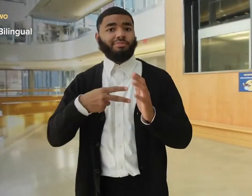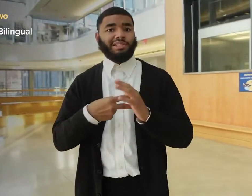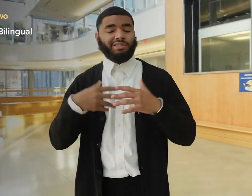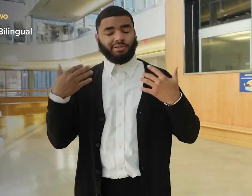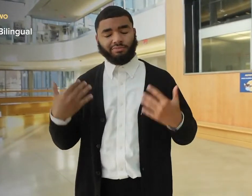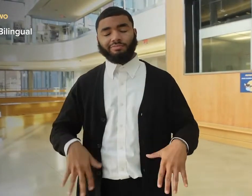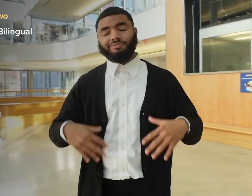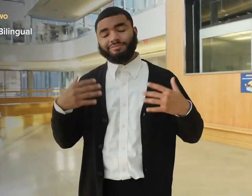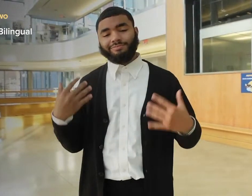all.